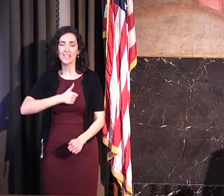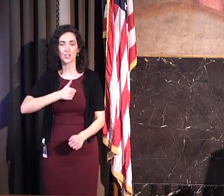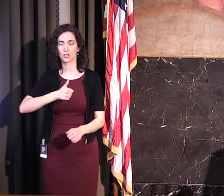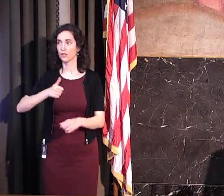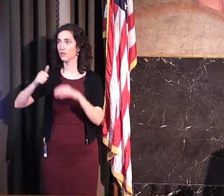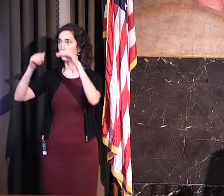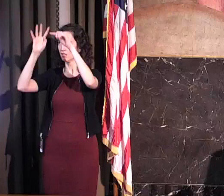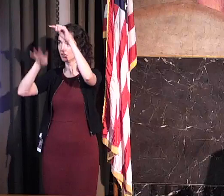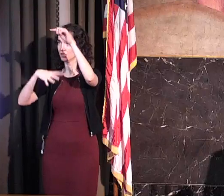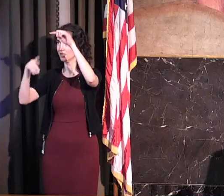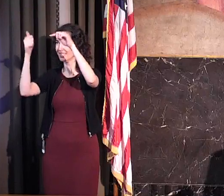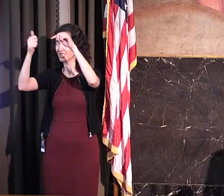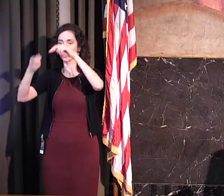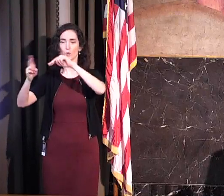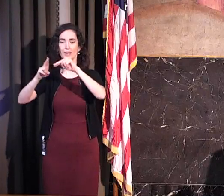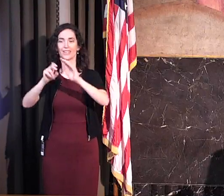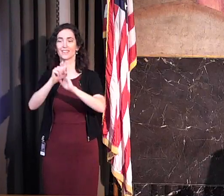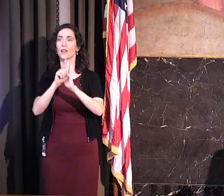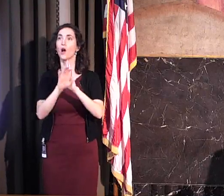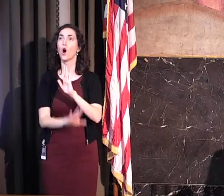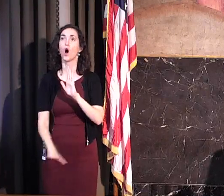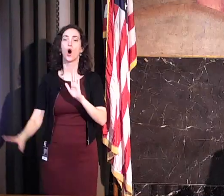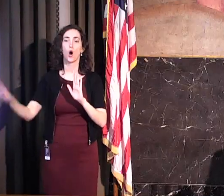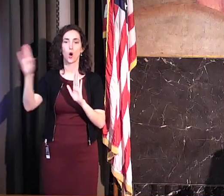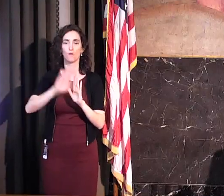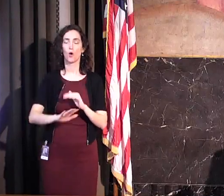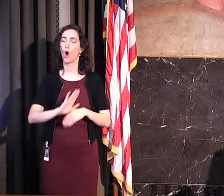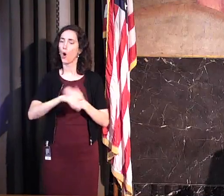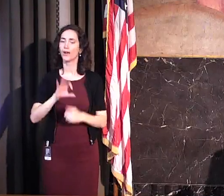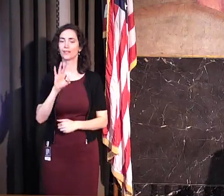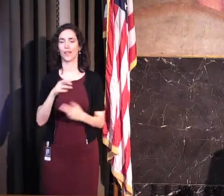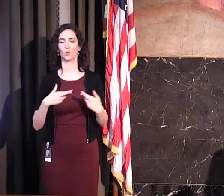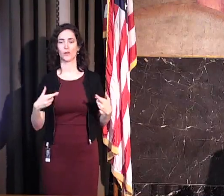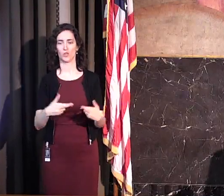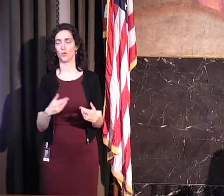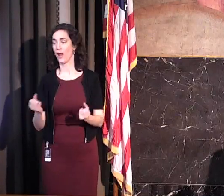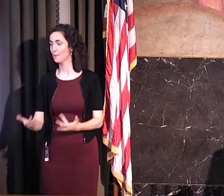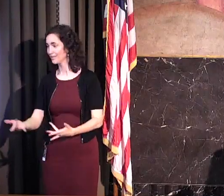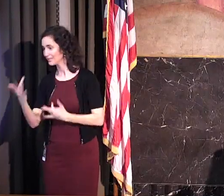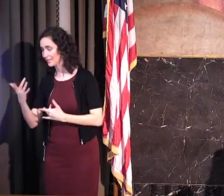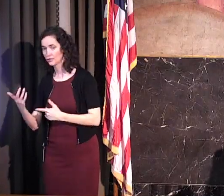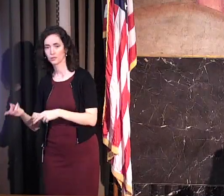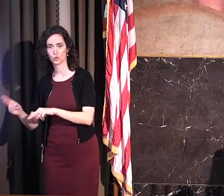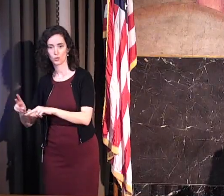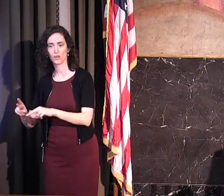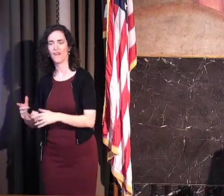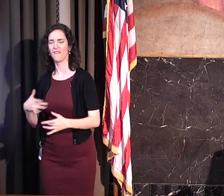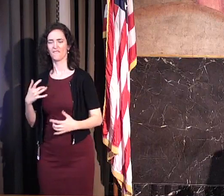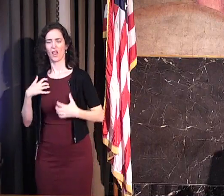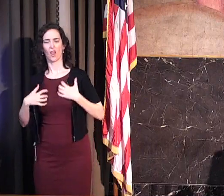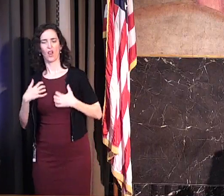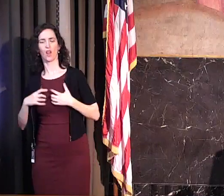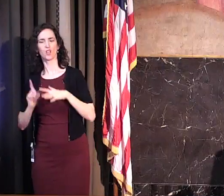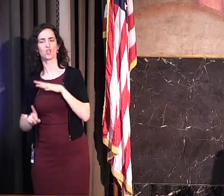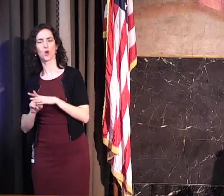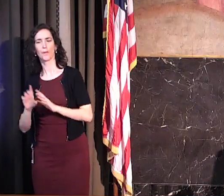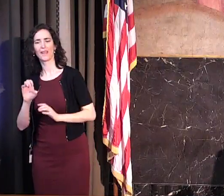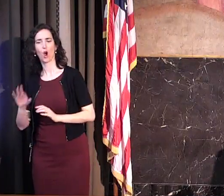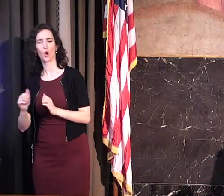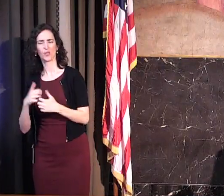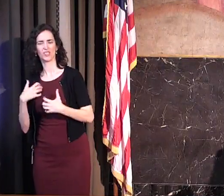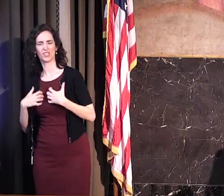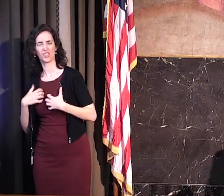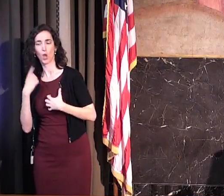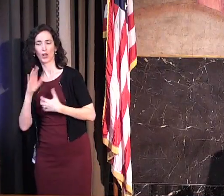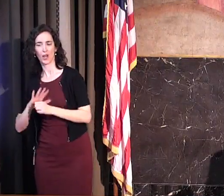statewide, all 9 regions. Cases are going up, COVID-like illness or ER visits are going up